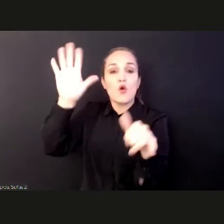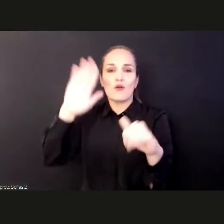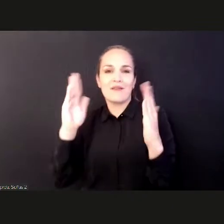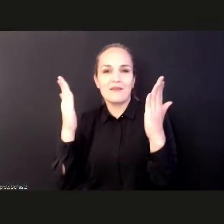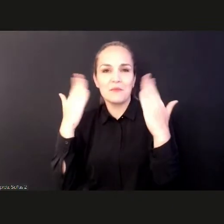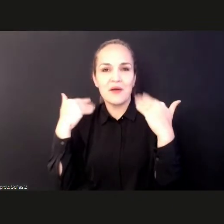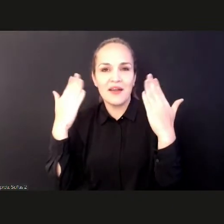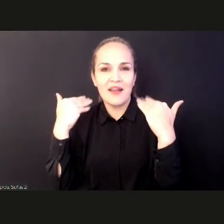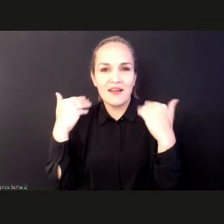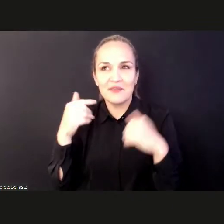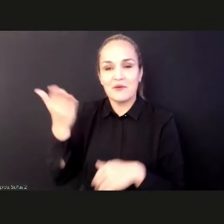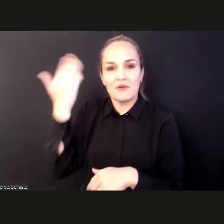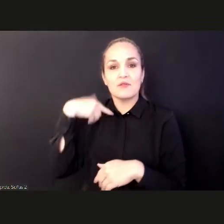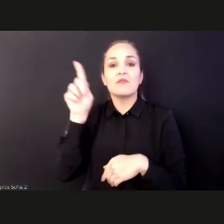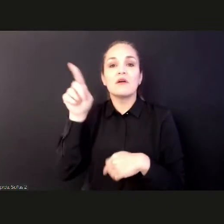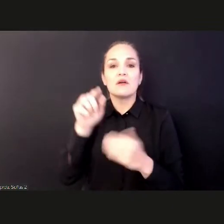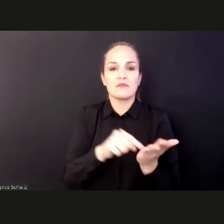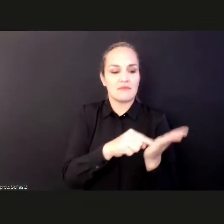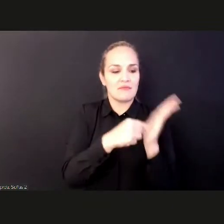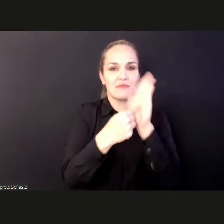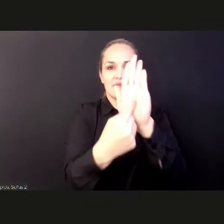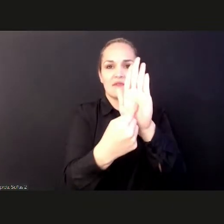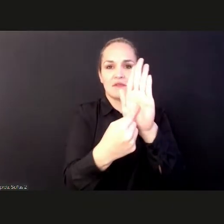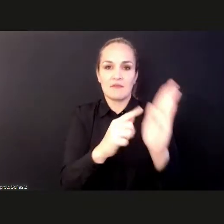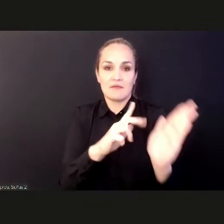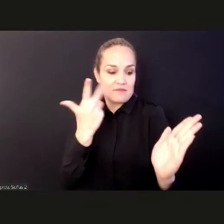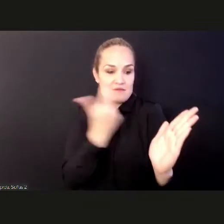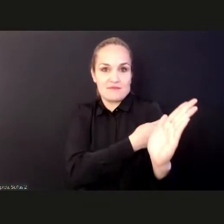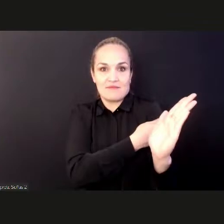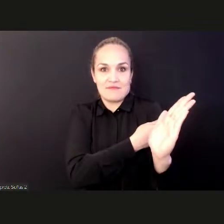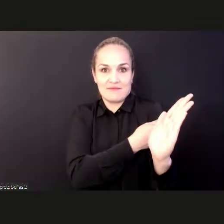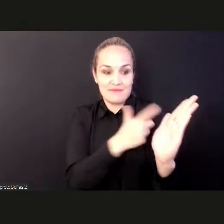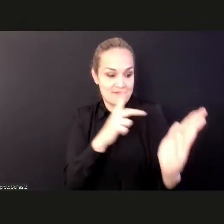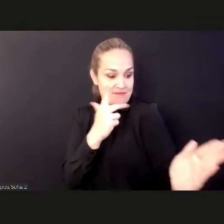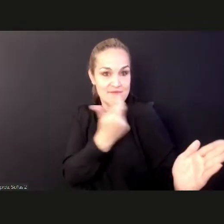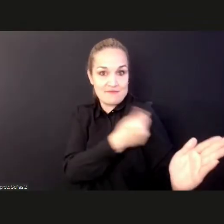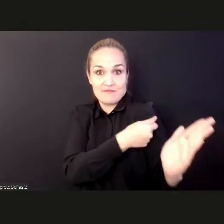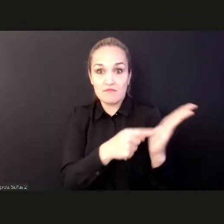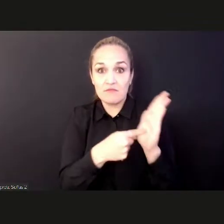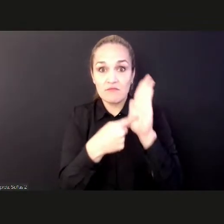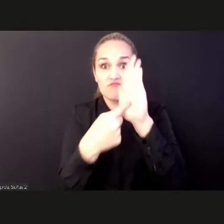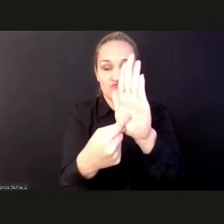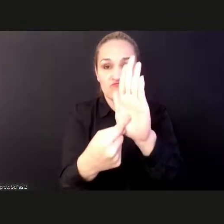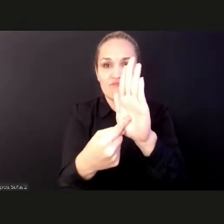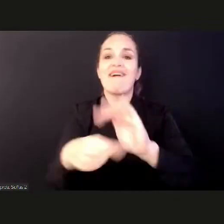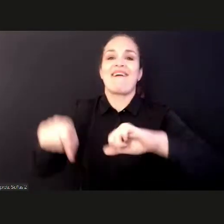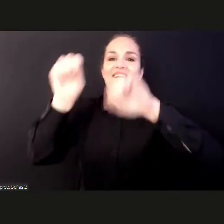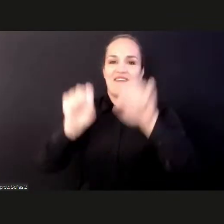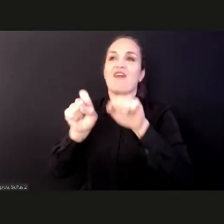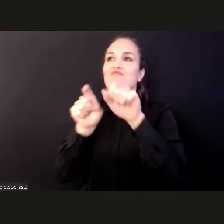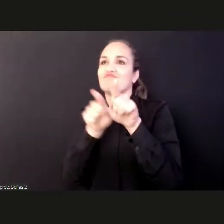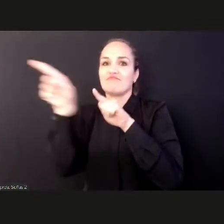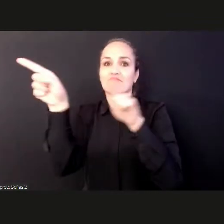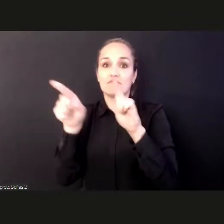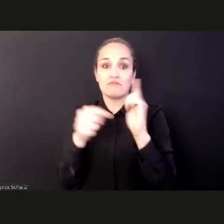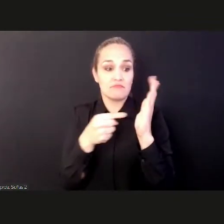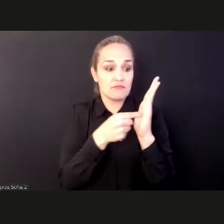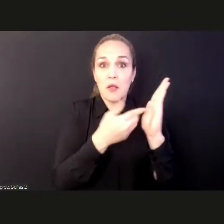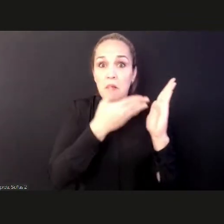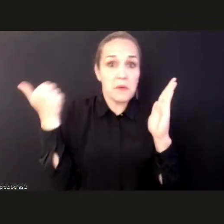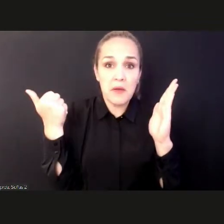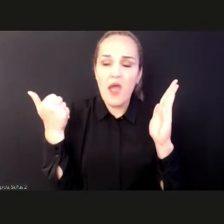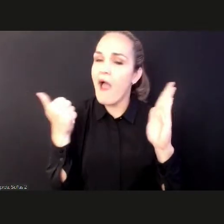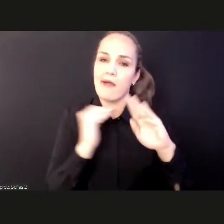is the first global example of where many countries have collaborated to produce a system for verifying COVID-19